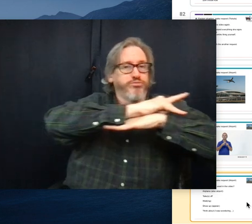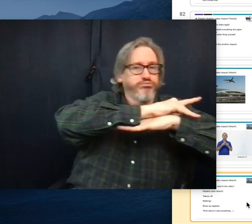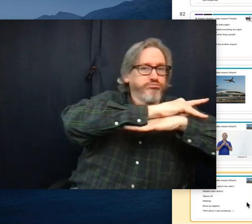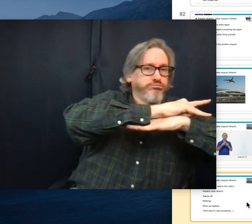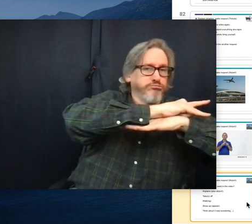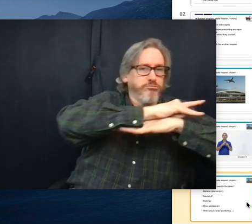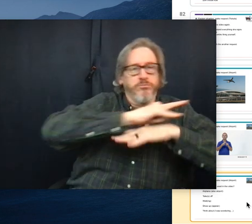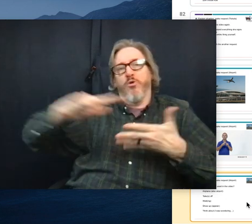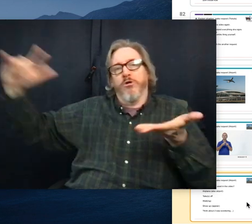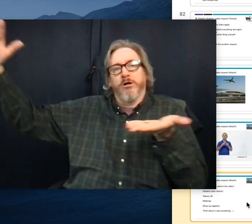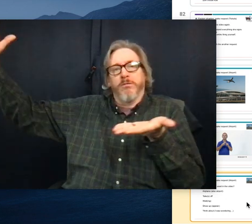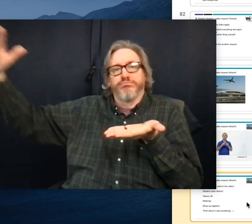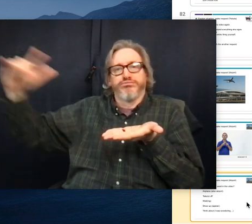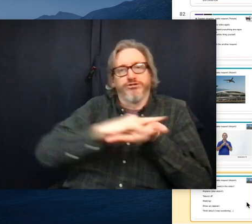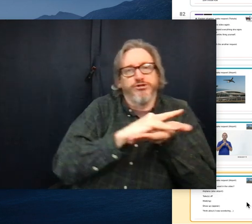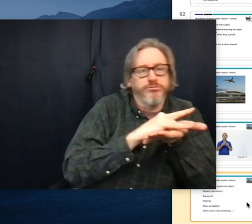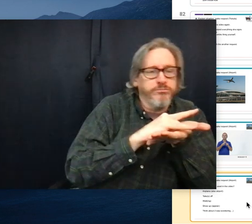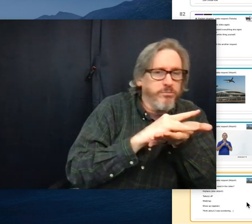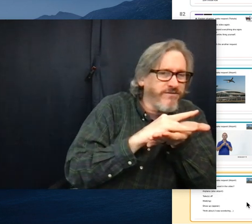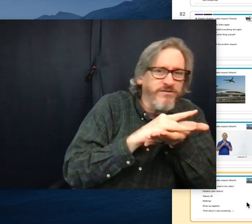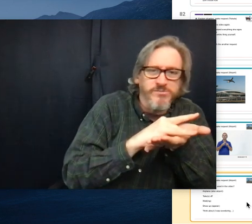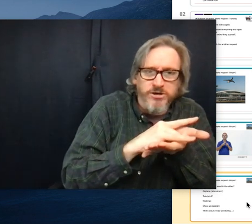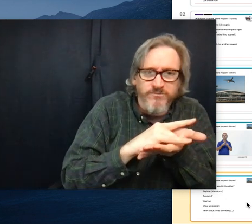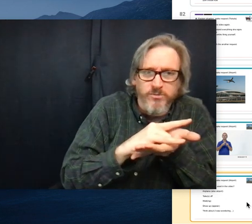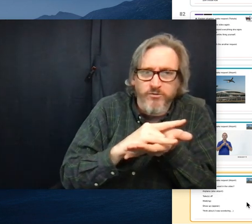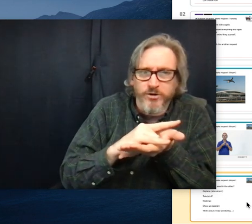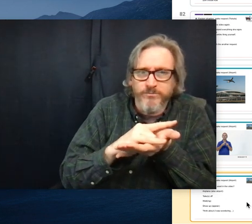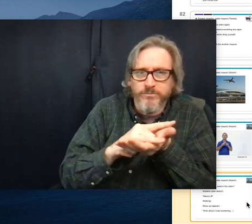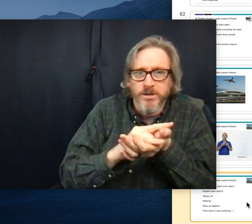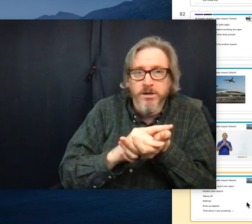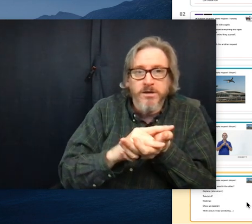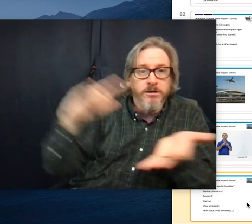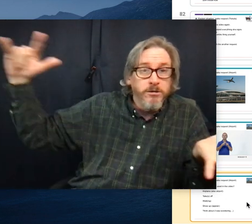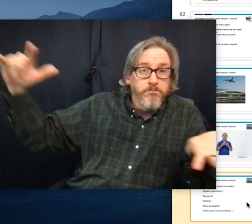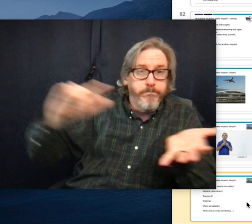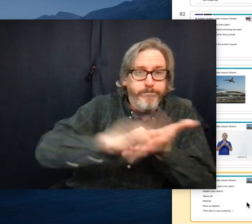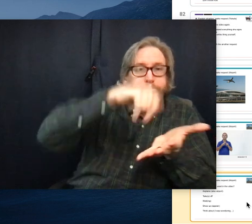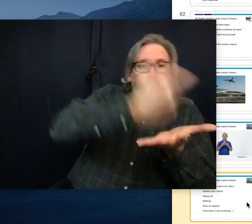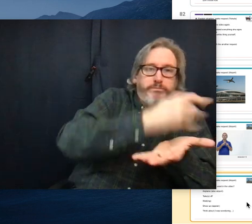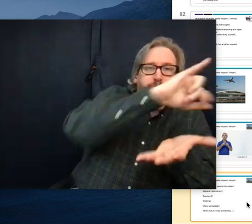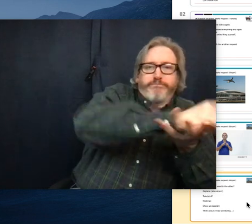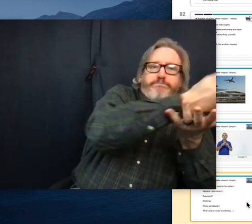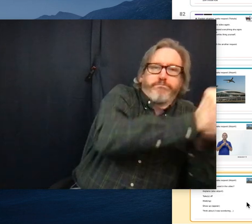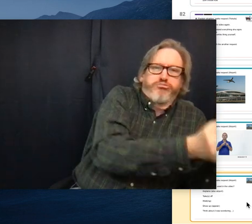place. So we signed this for ticket. Here's the hole punch. Here's the ticket.